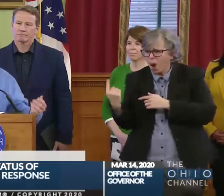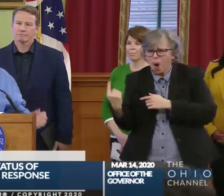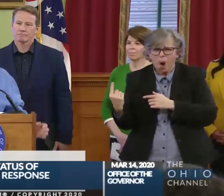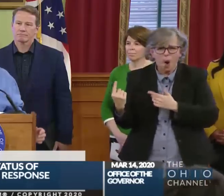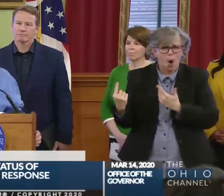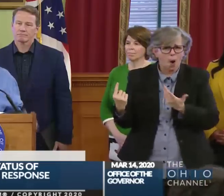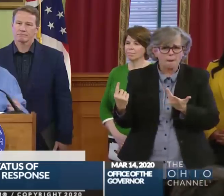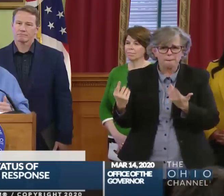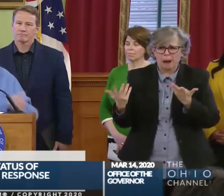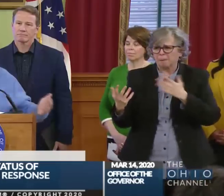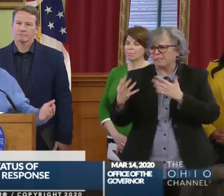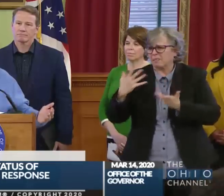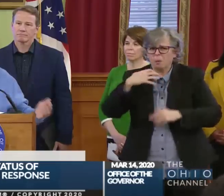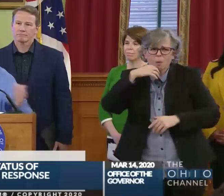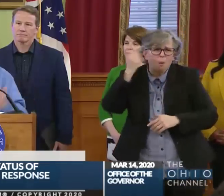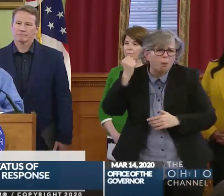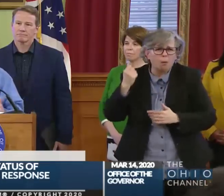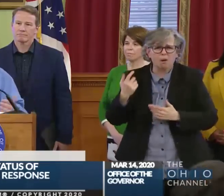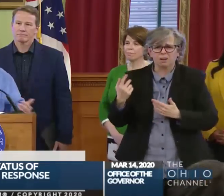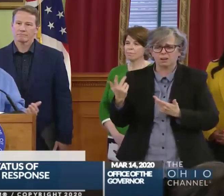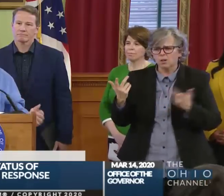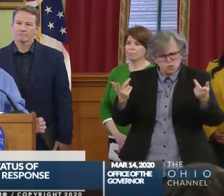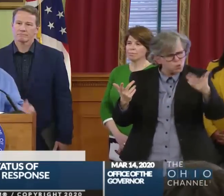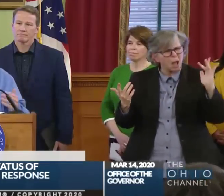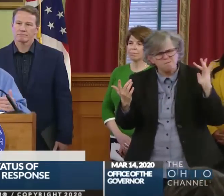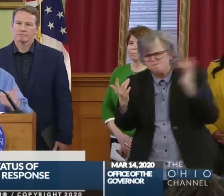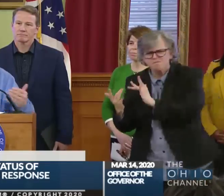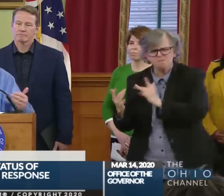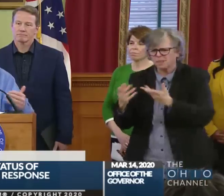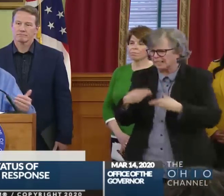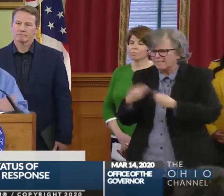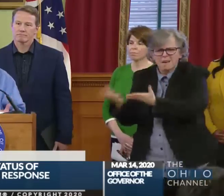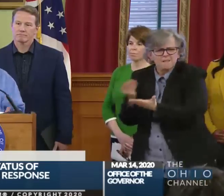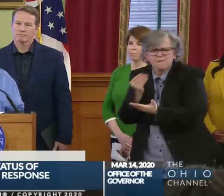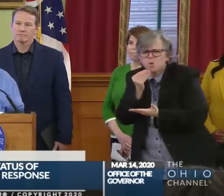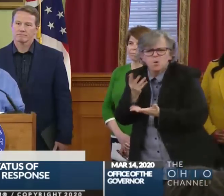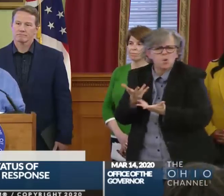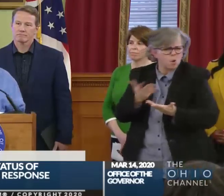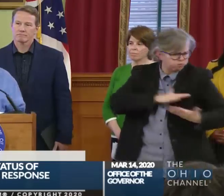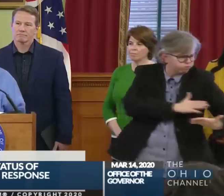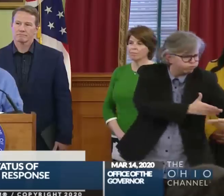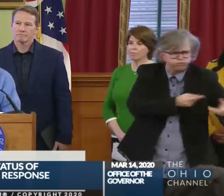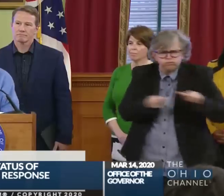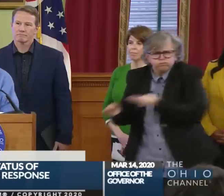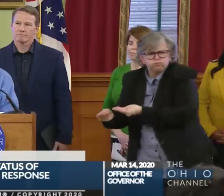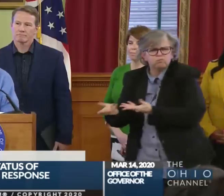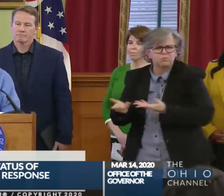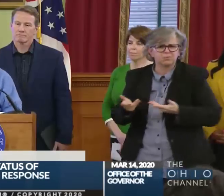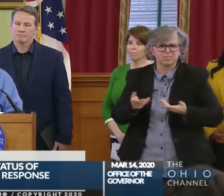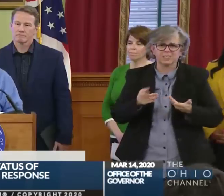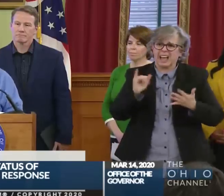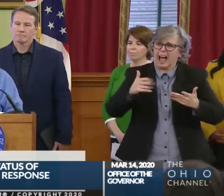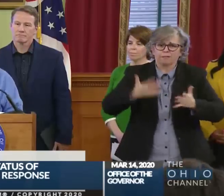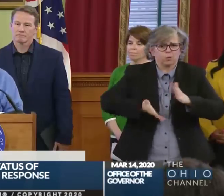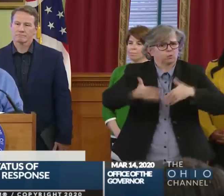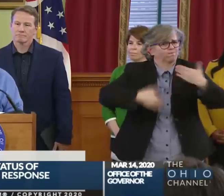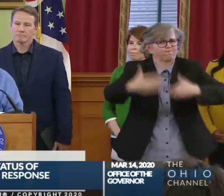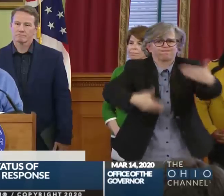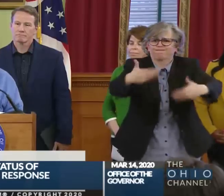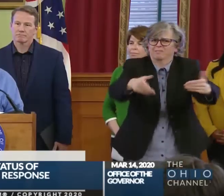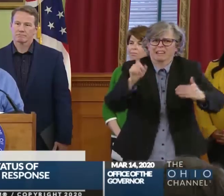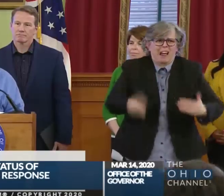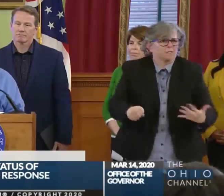them, maybe provide food. Their life has to go on, and I guess